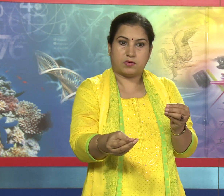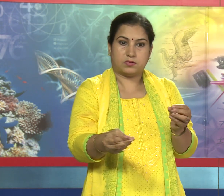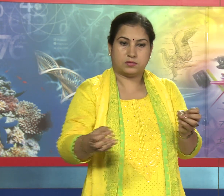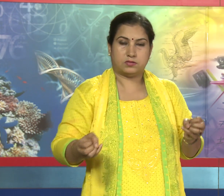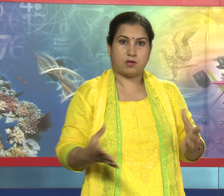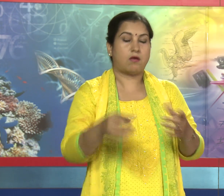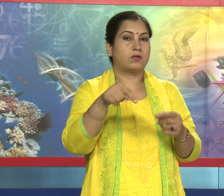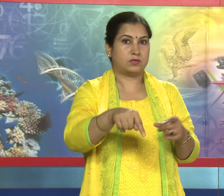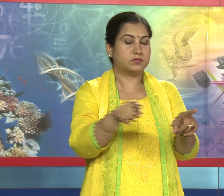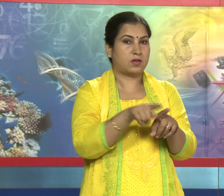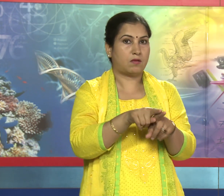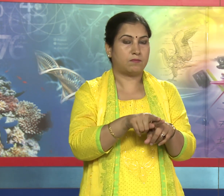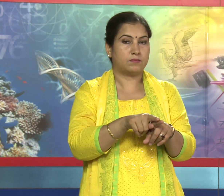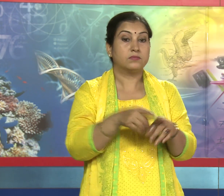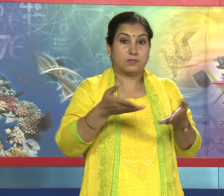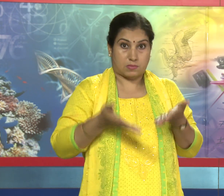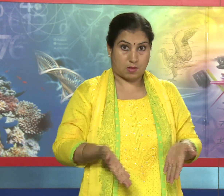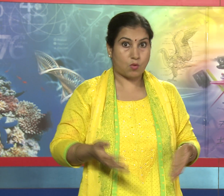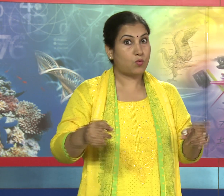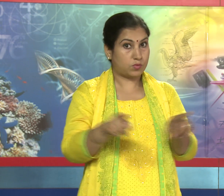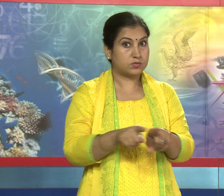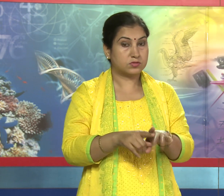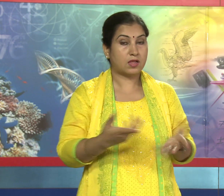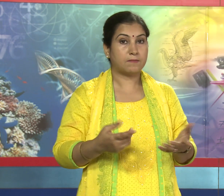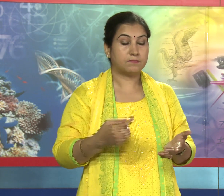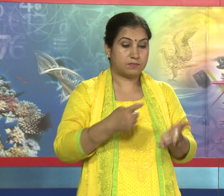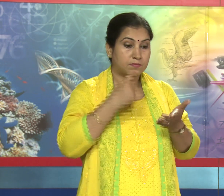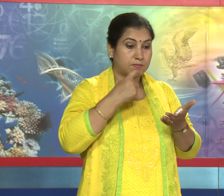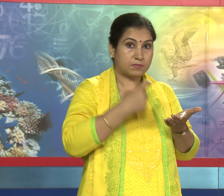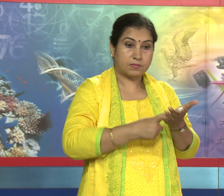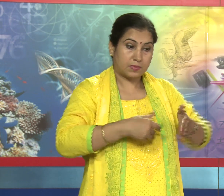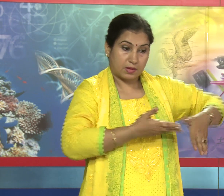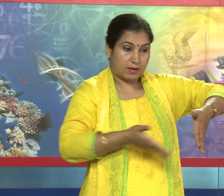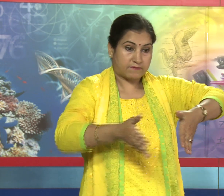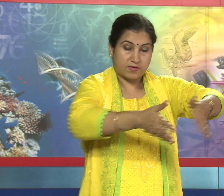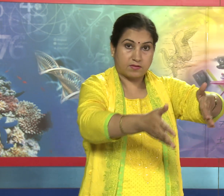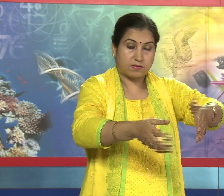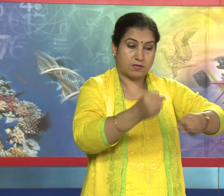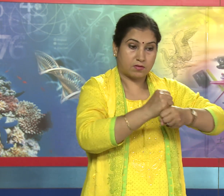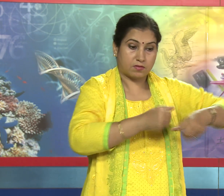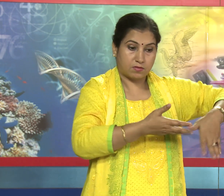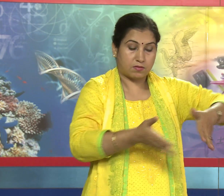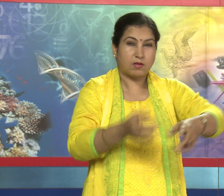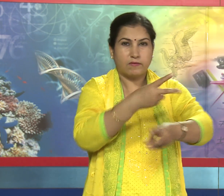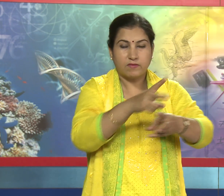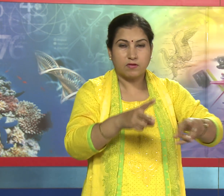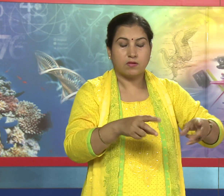So, in today's world, rivers' importance has risen to include